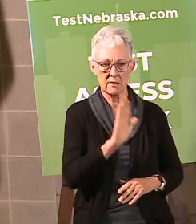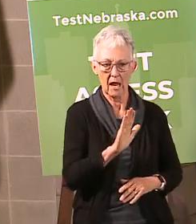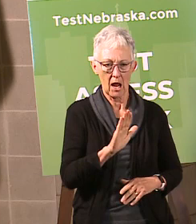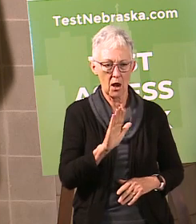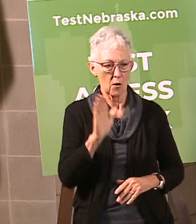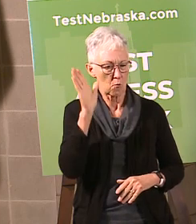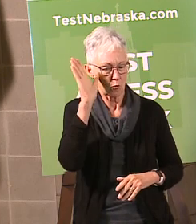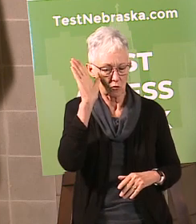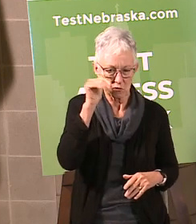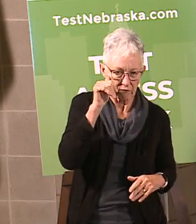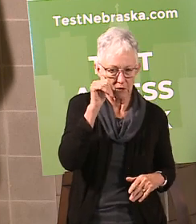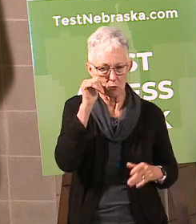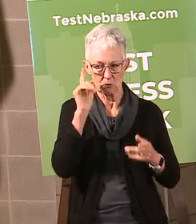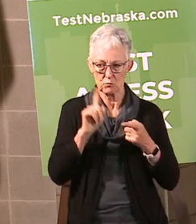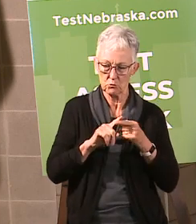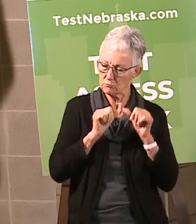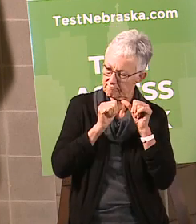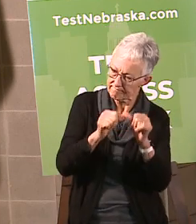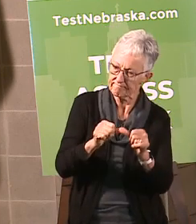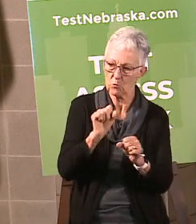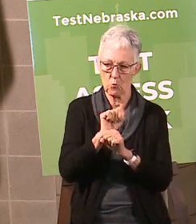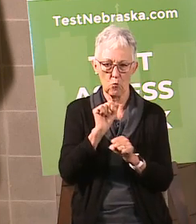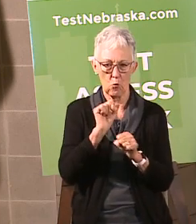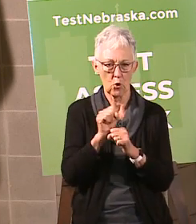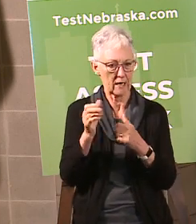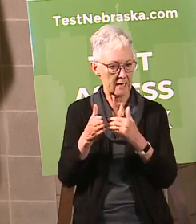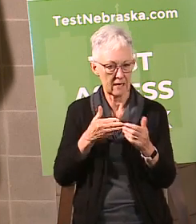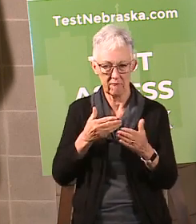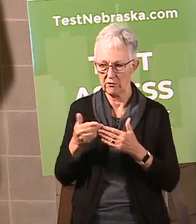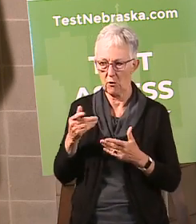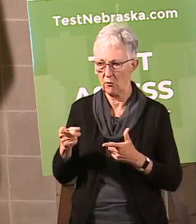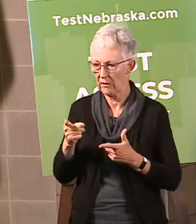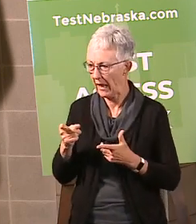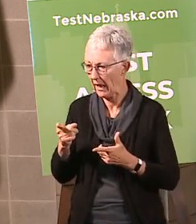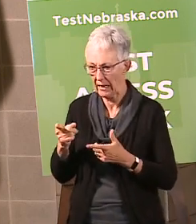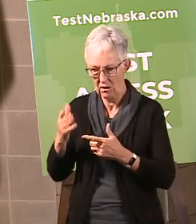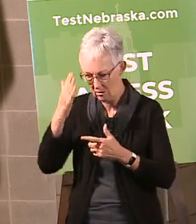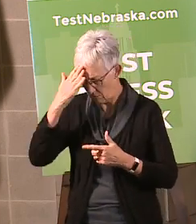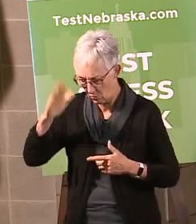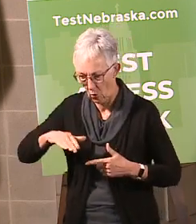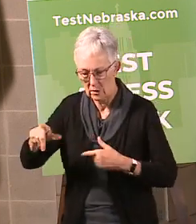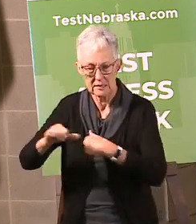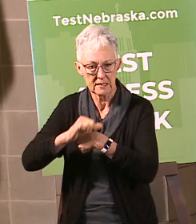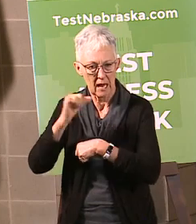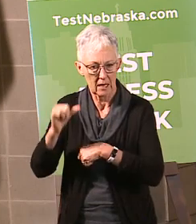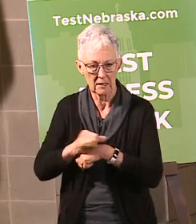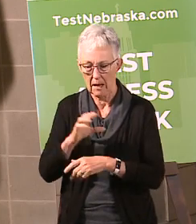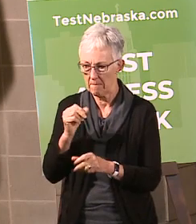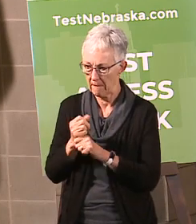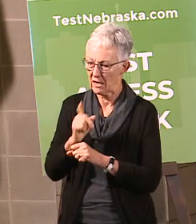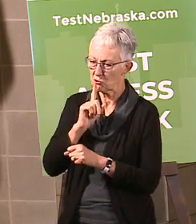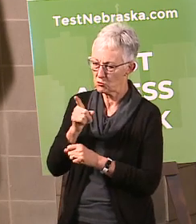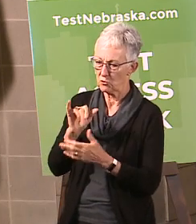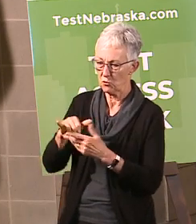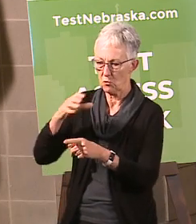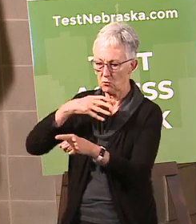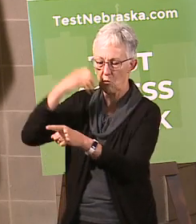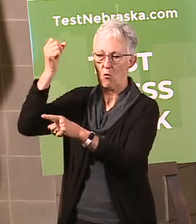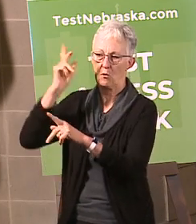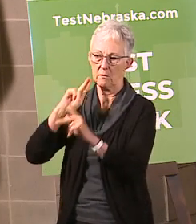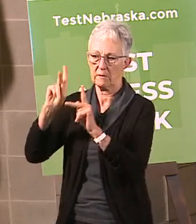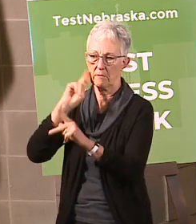tenacity to keep the positive aspects of the care that's out there, to make sure that elders are staying connected and to make sure that they're staying